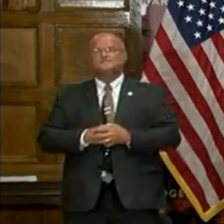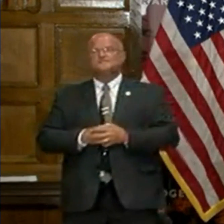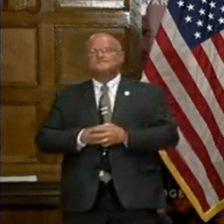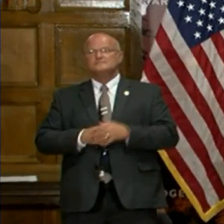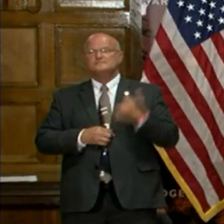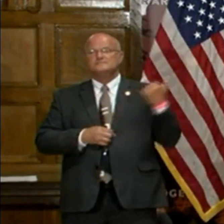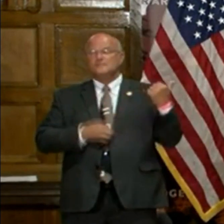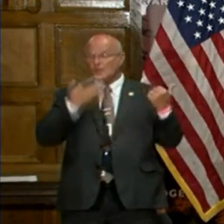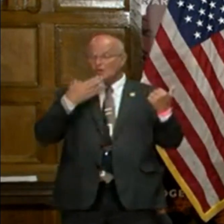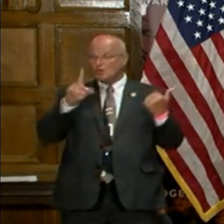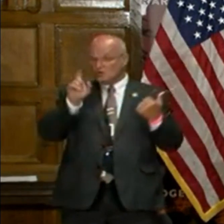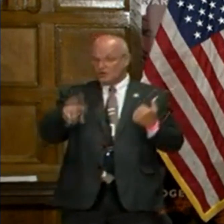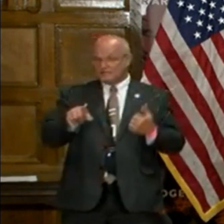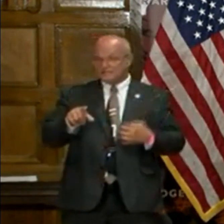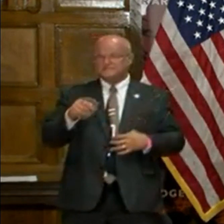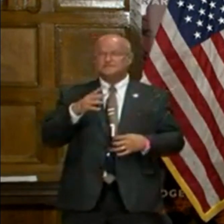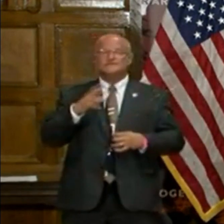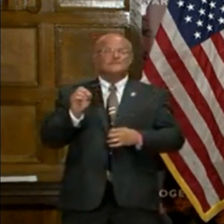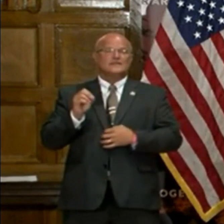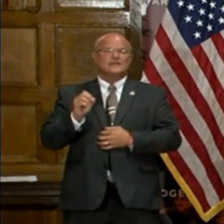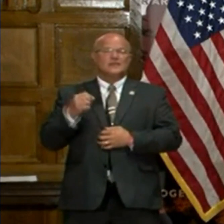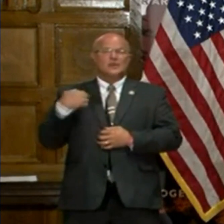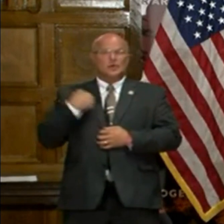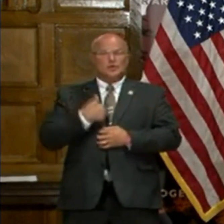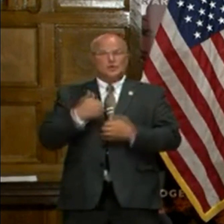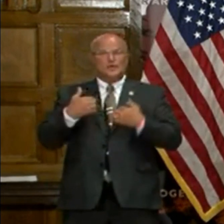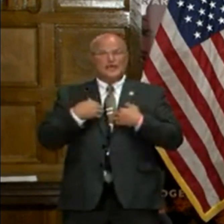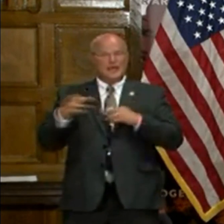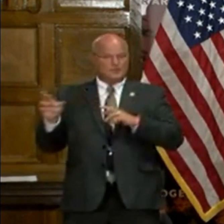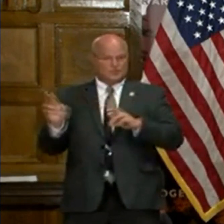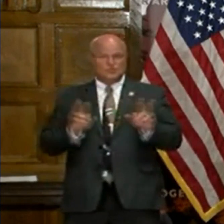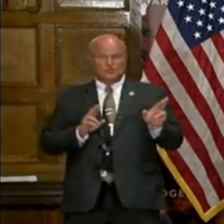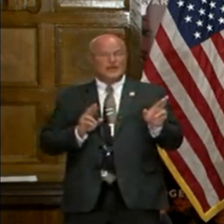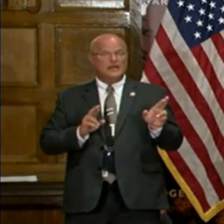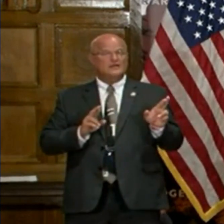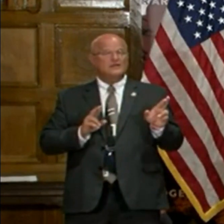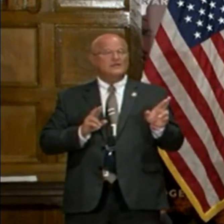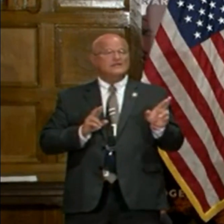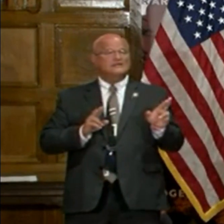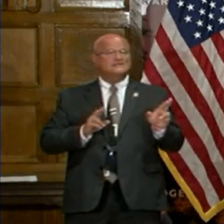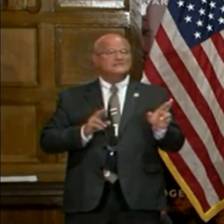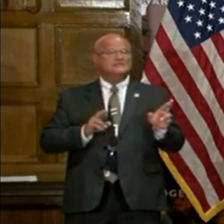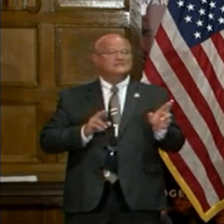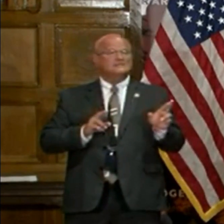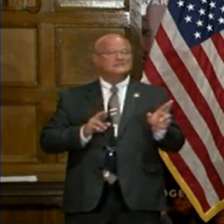A very good question. And we have prepared a